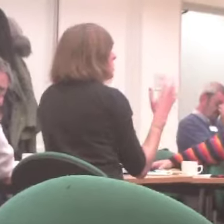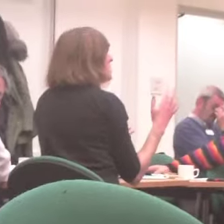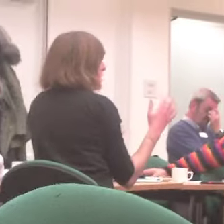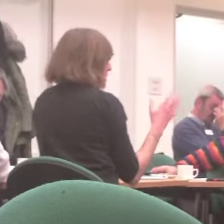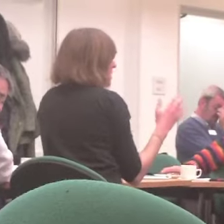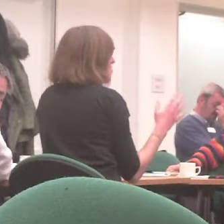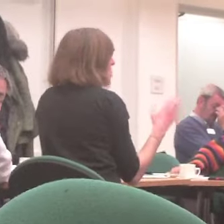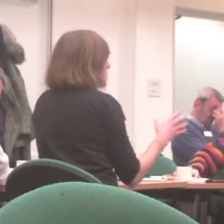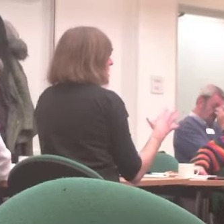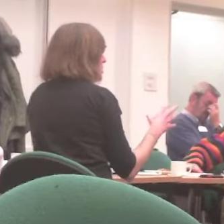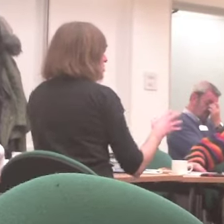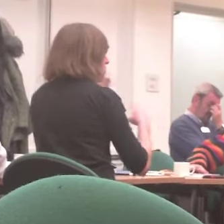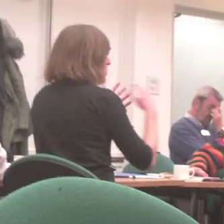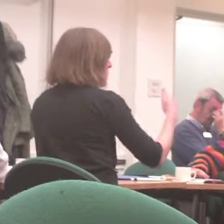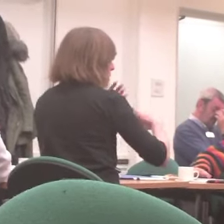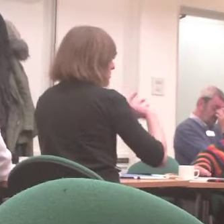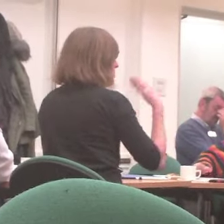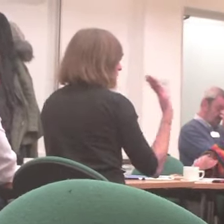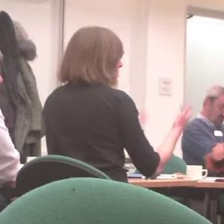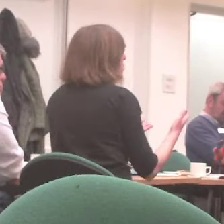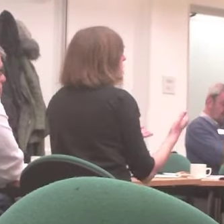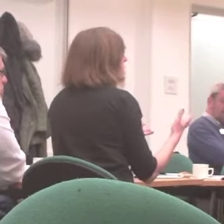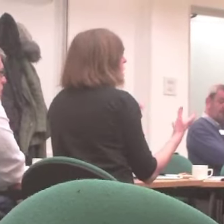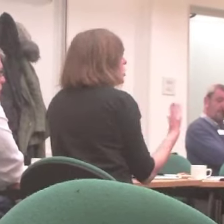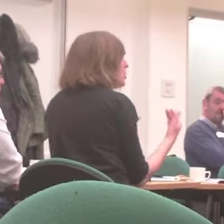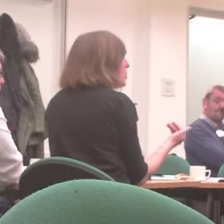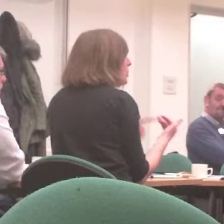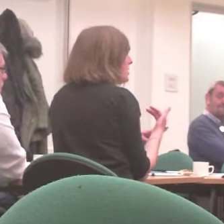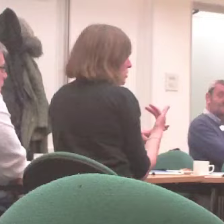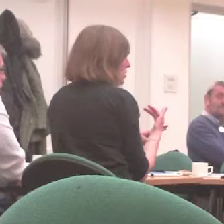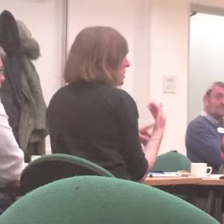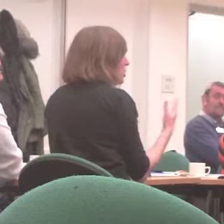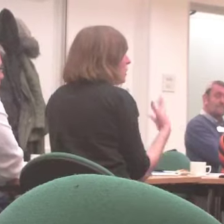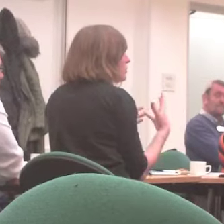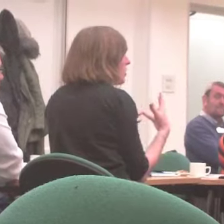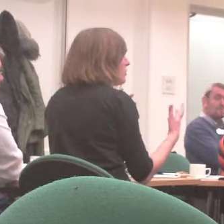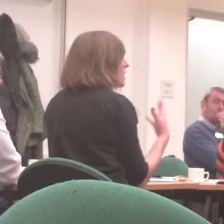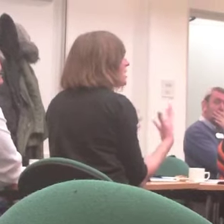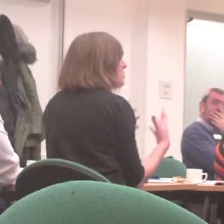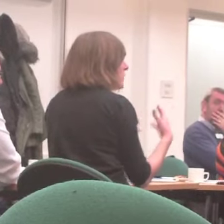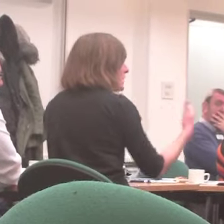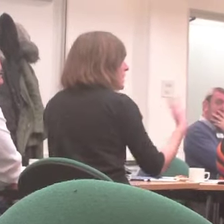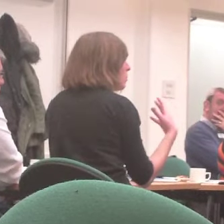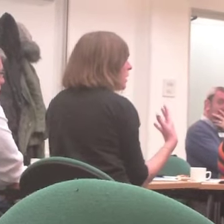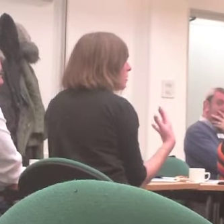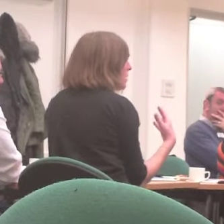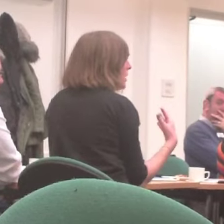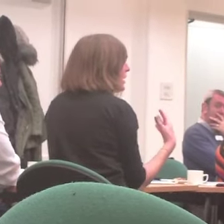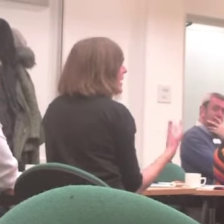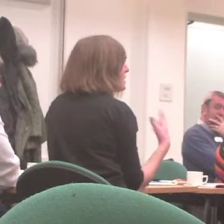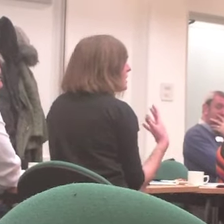sort of limited mostly to sort of young people kind of going walks? And who listens to it, and who else kind of engages with it? Is that a